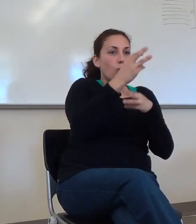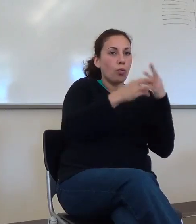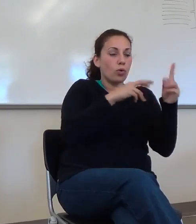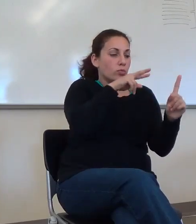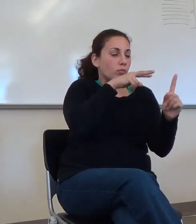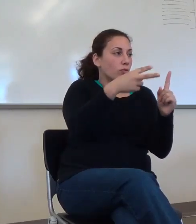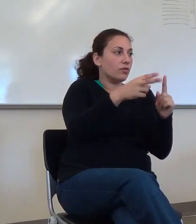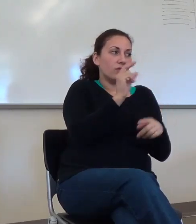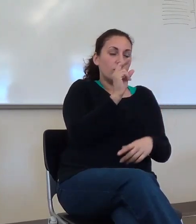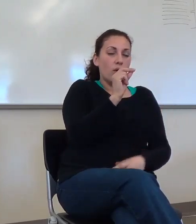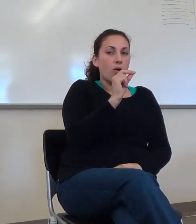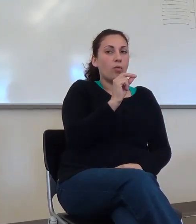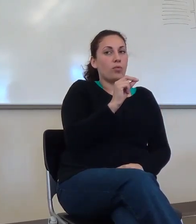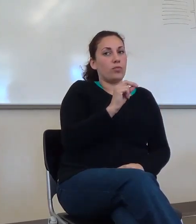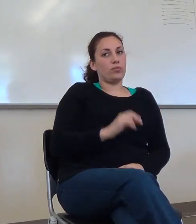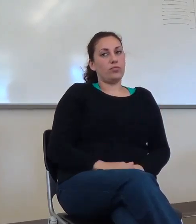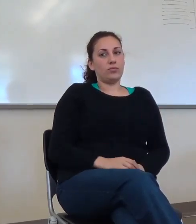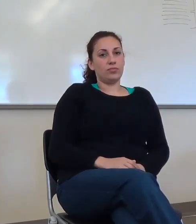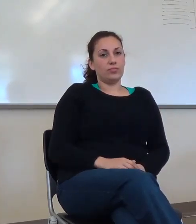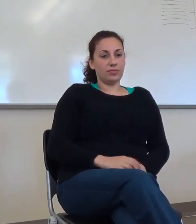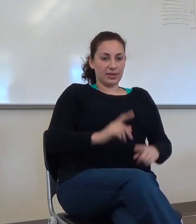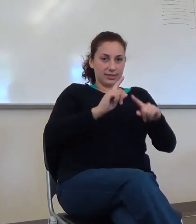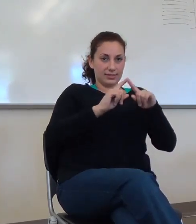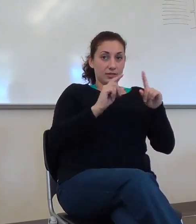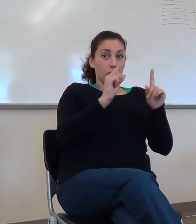Yeah, Greek words for different loves.